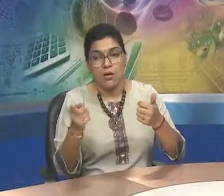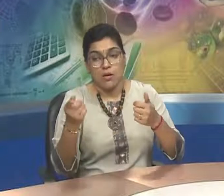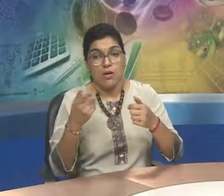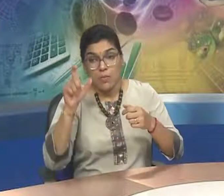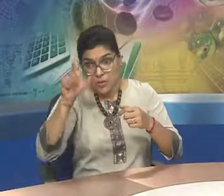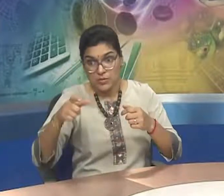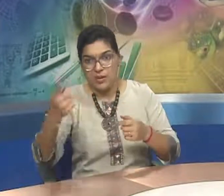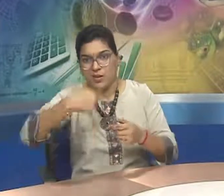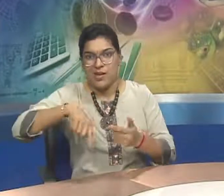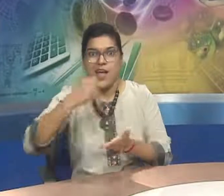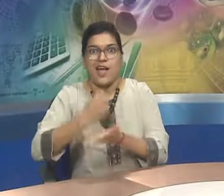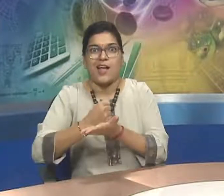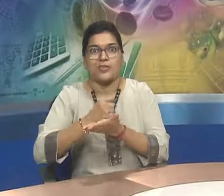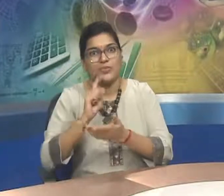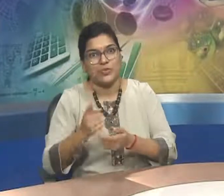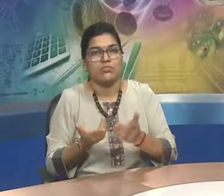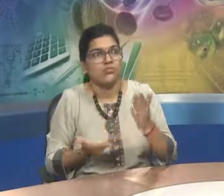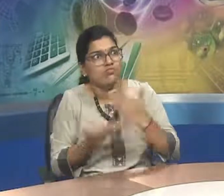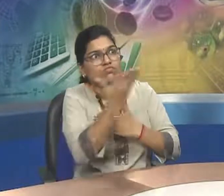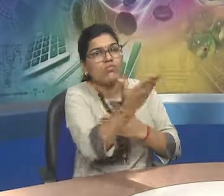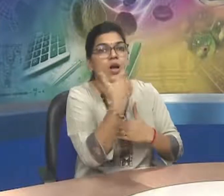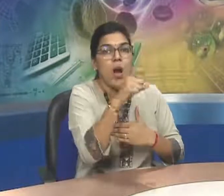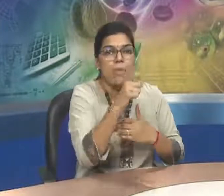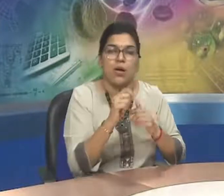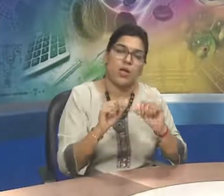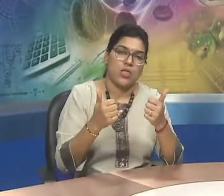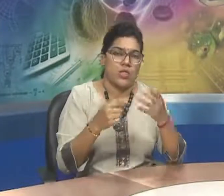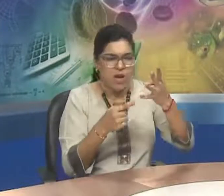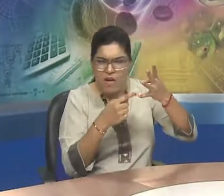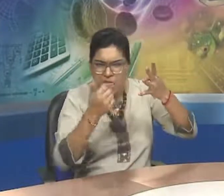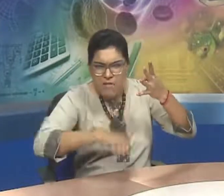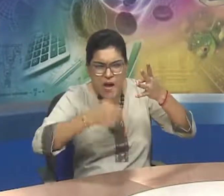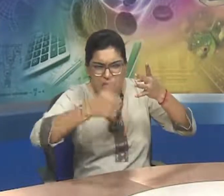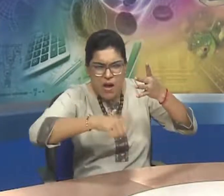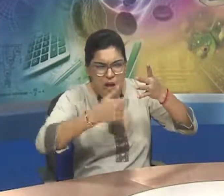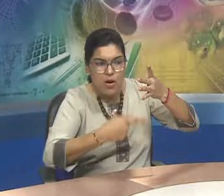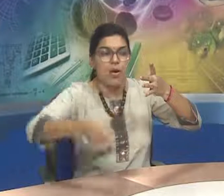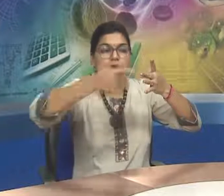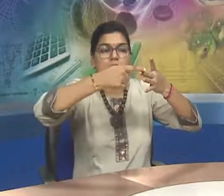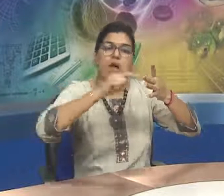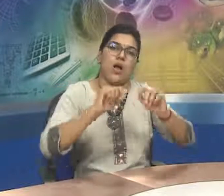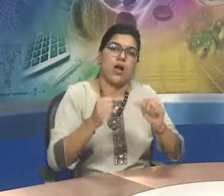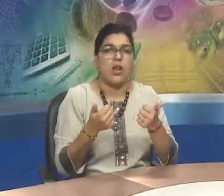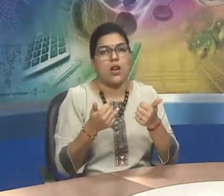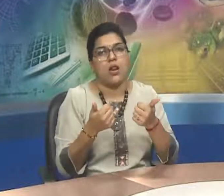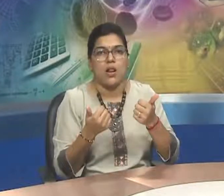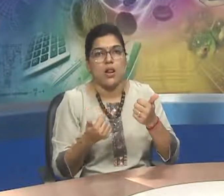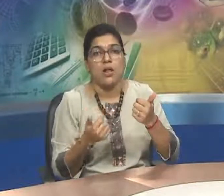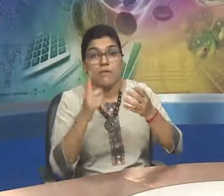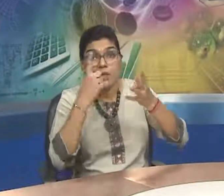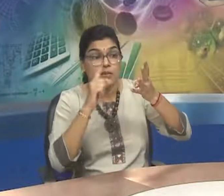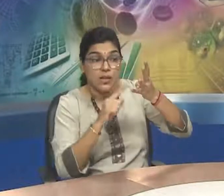higher level court can give order to the lower level court in case